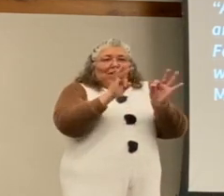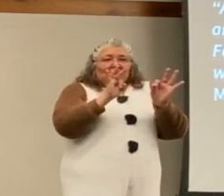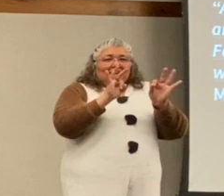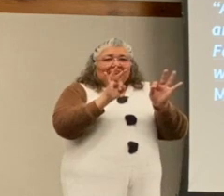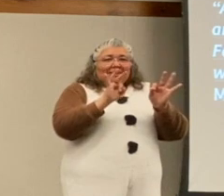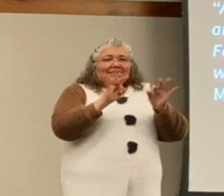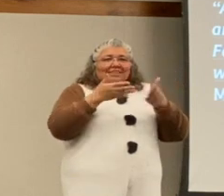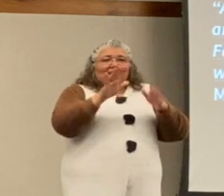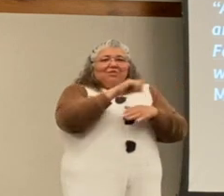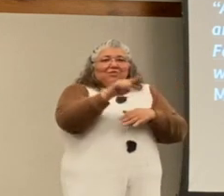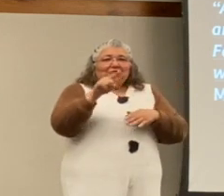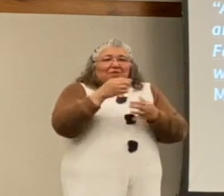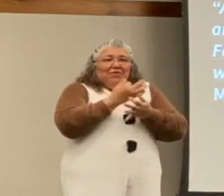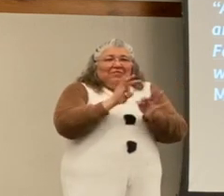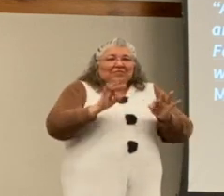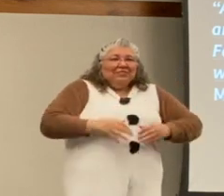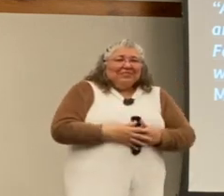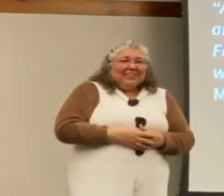free.